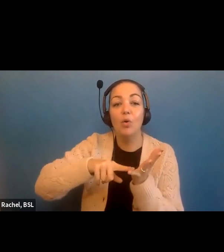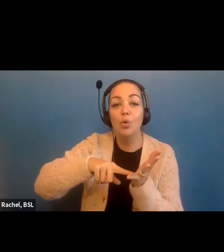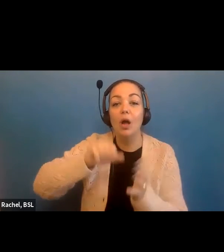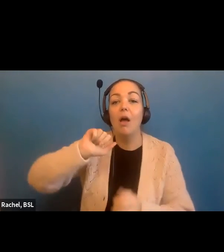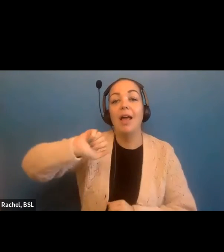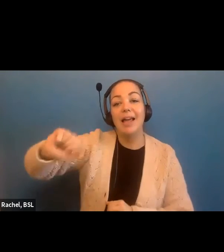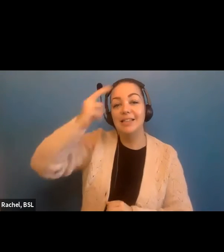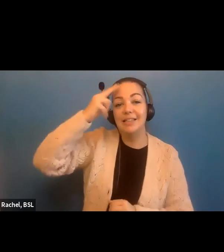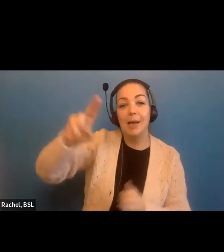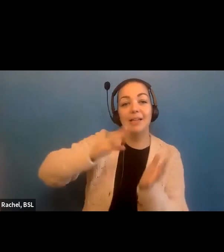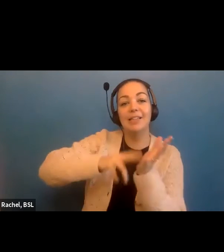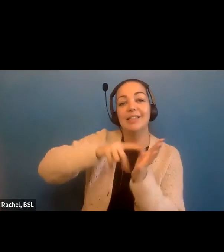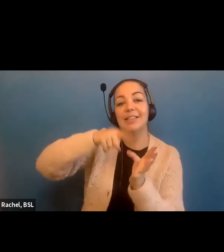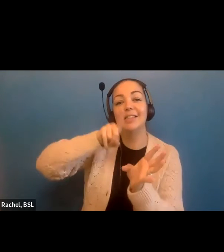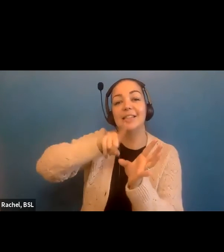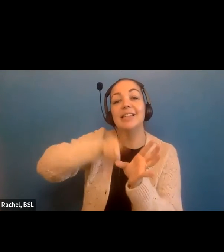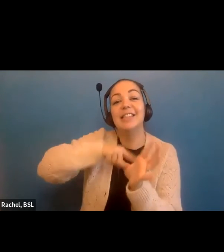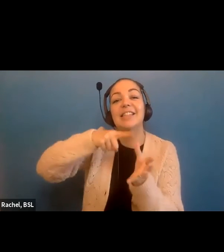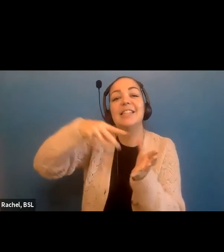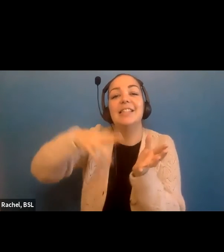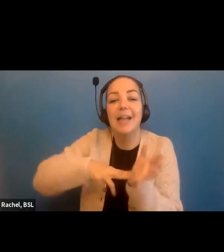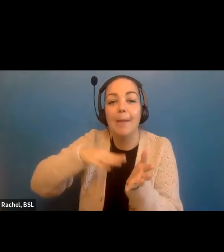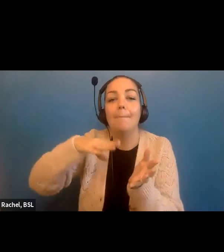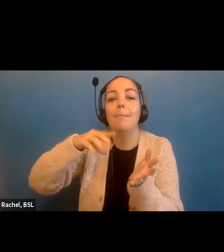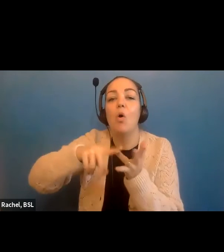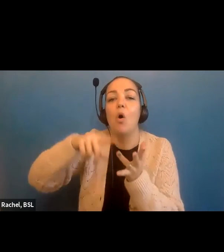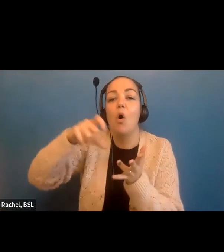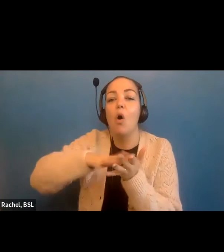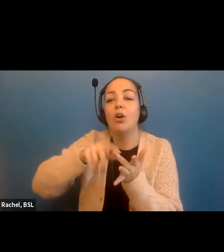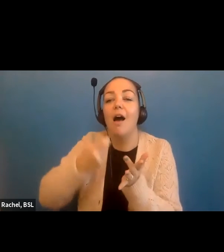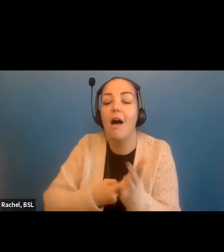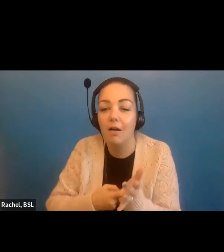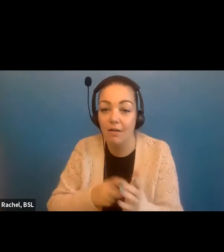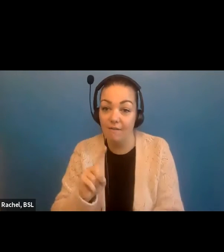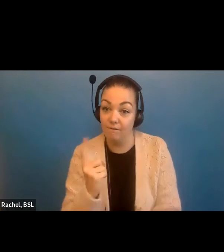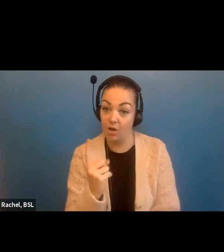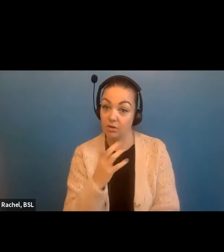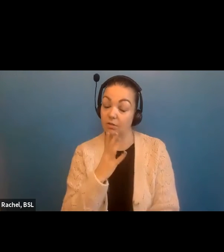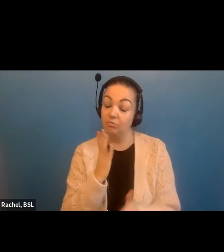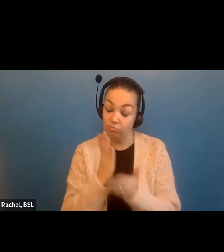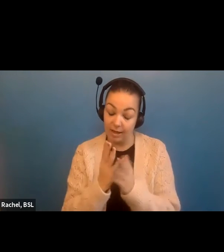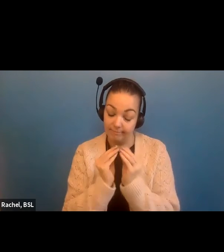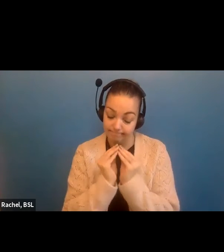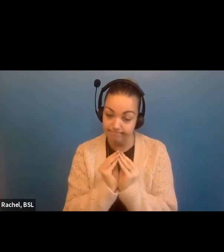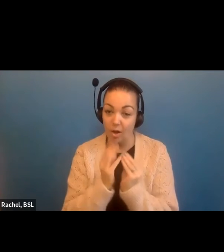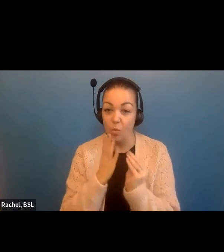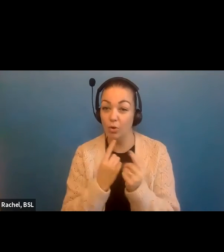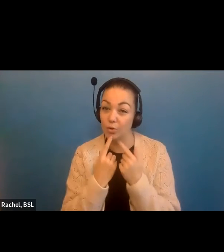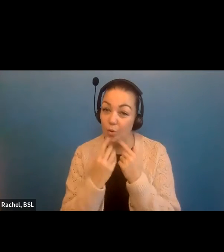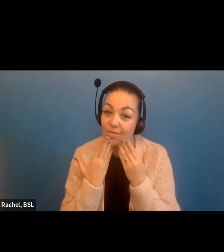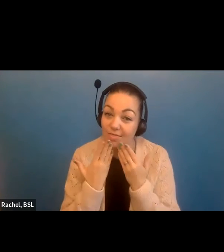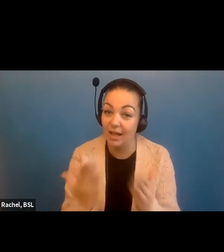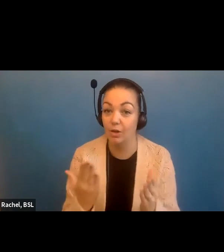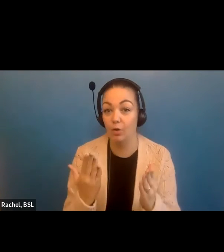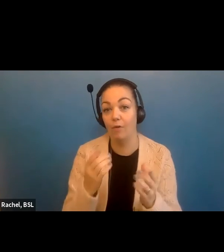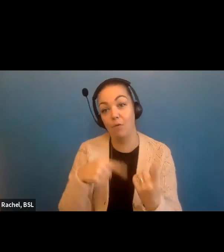And first of all, we would like to thank GDI Hub and IFA,